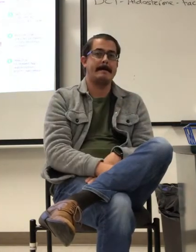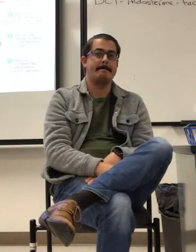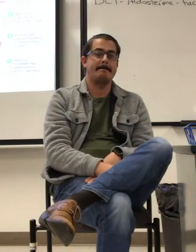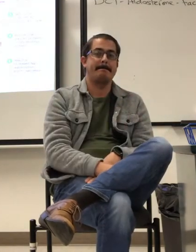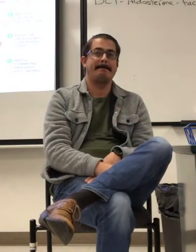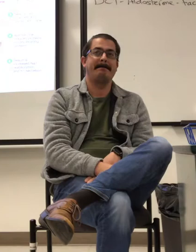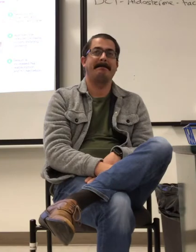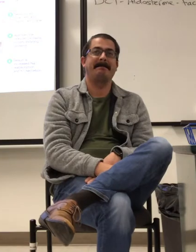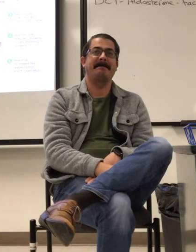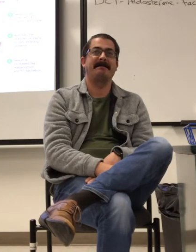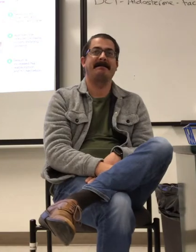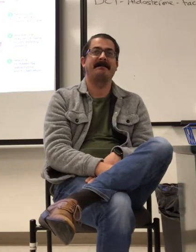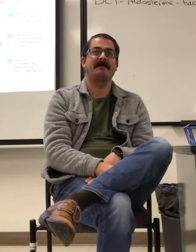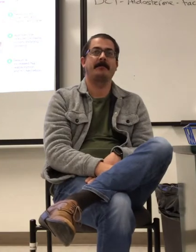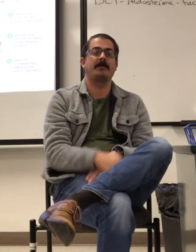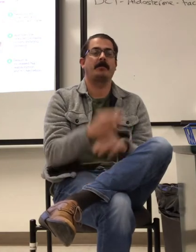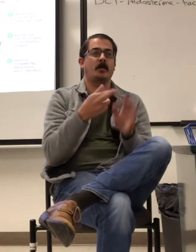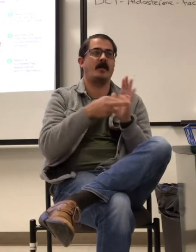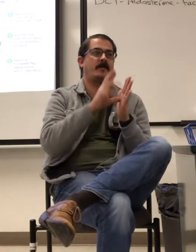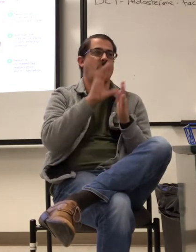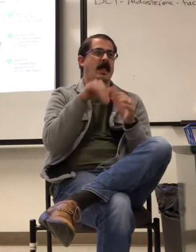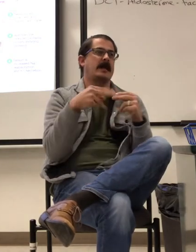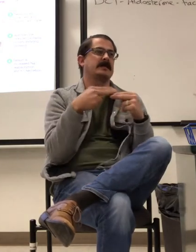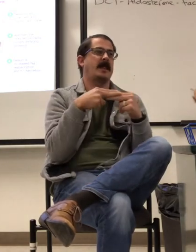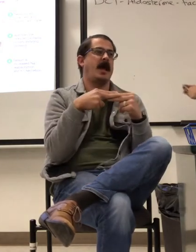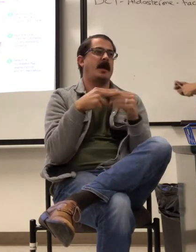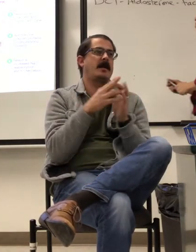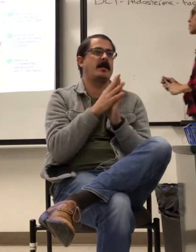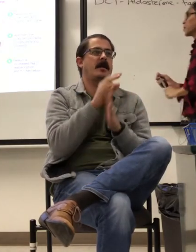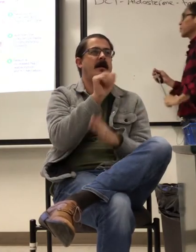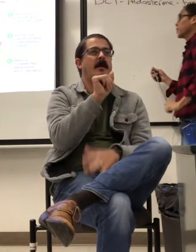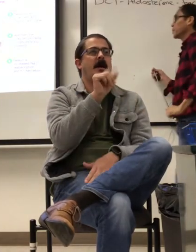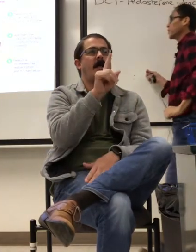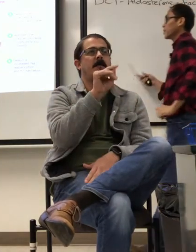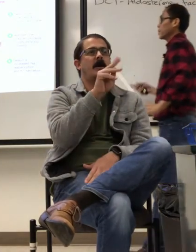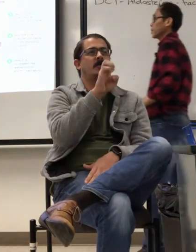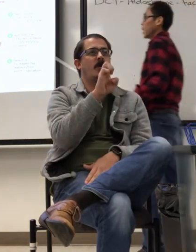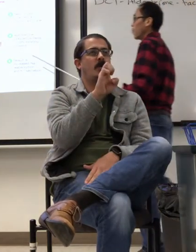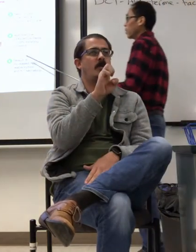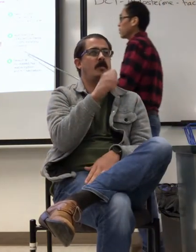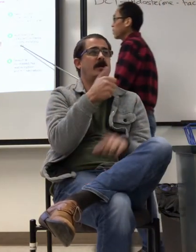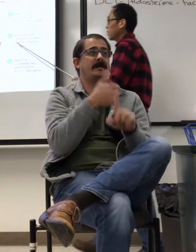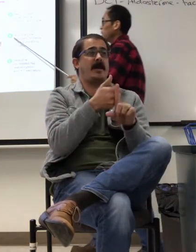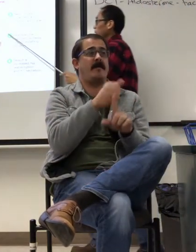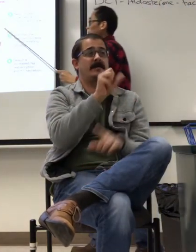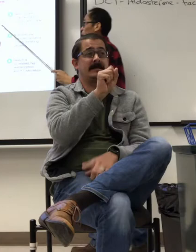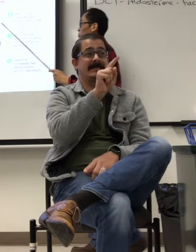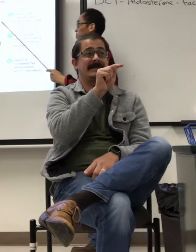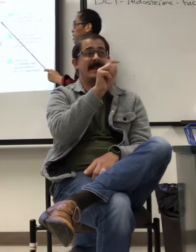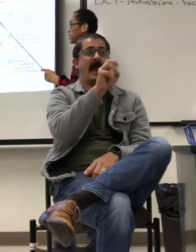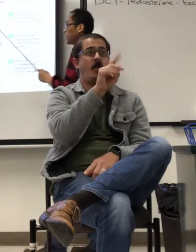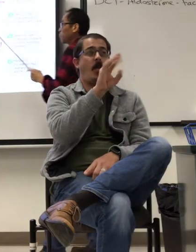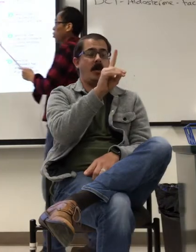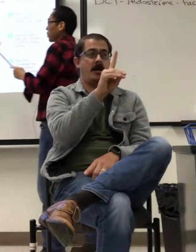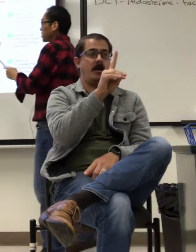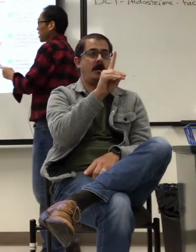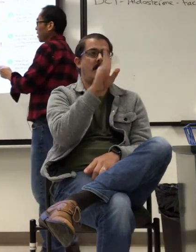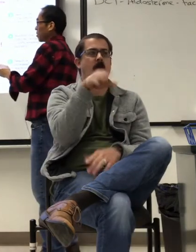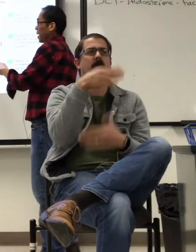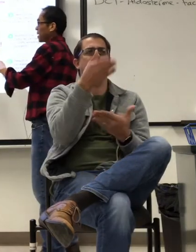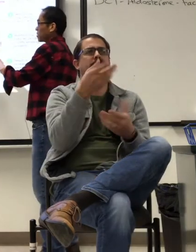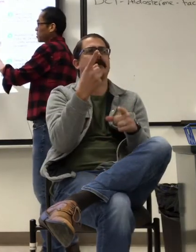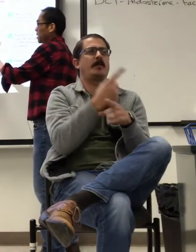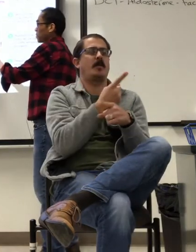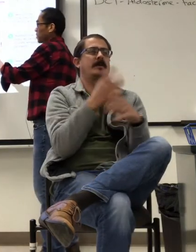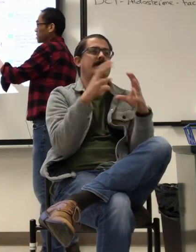Let's see here. So review that aldosterone is a steroid, and when presented to the appropriate cell,